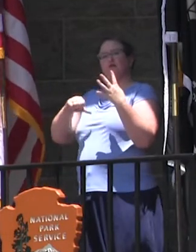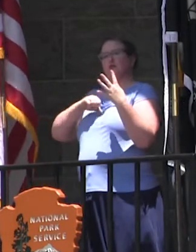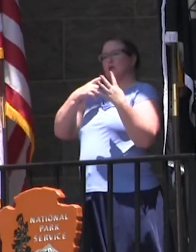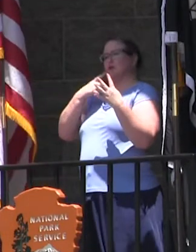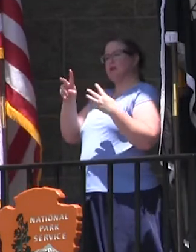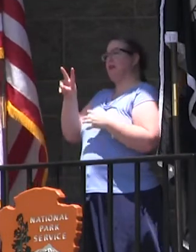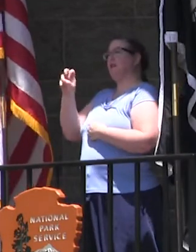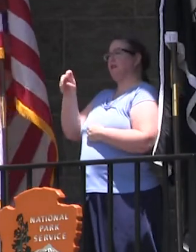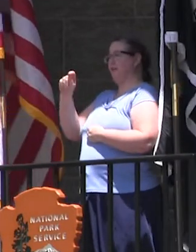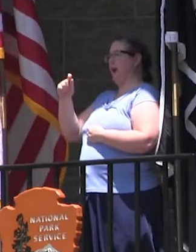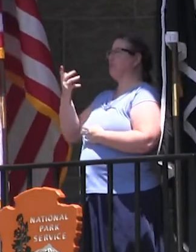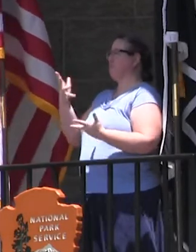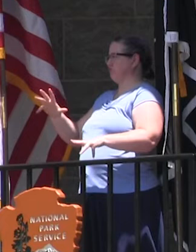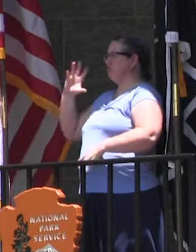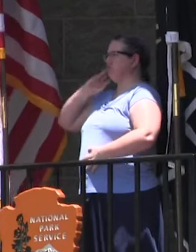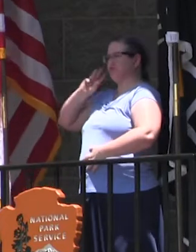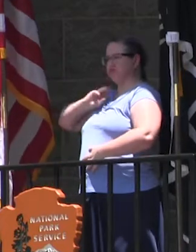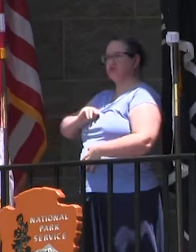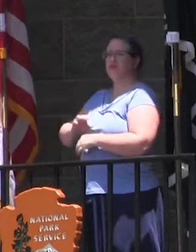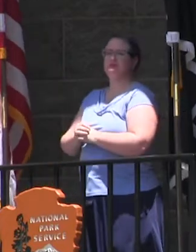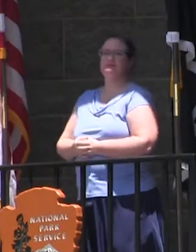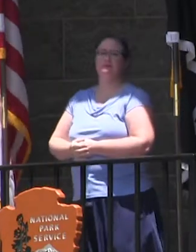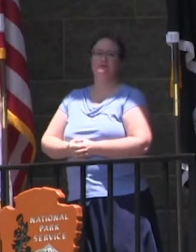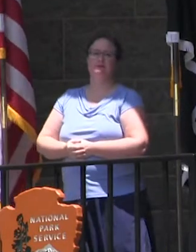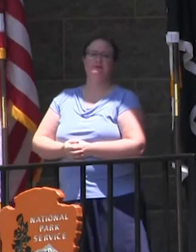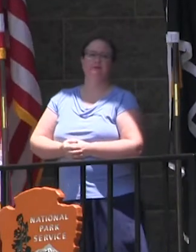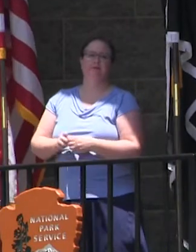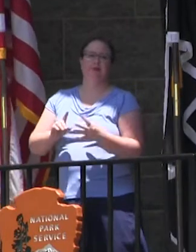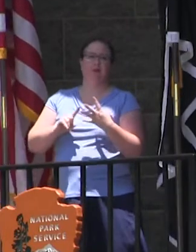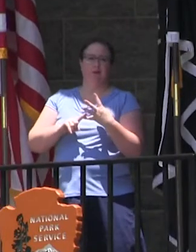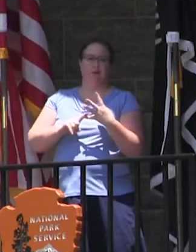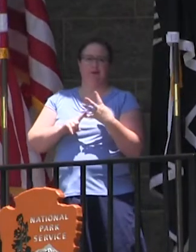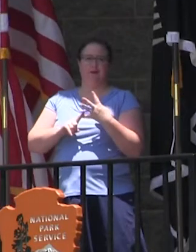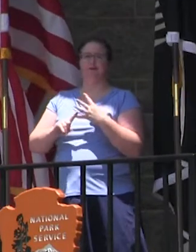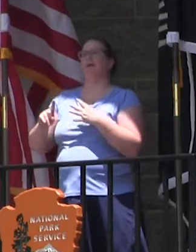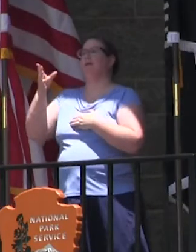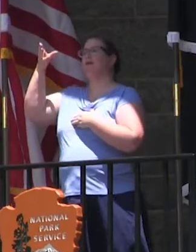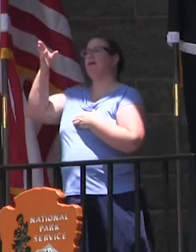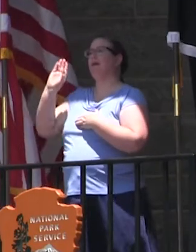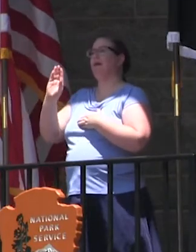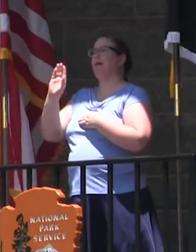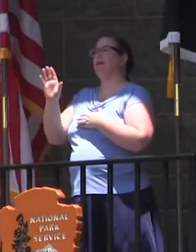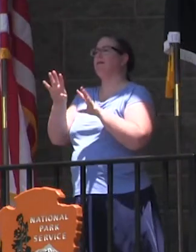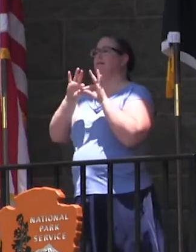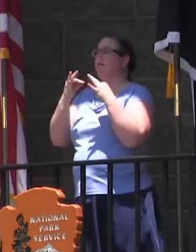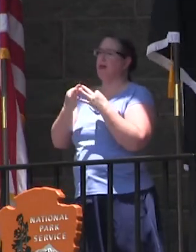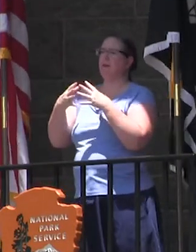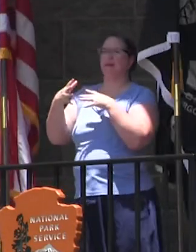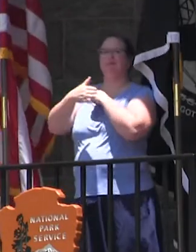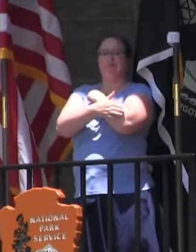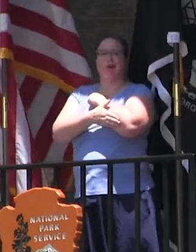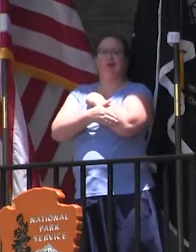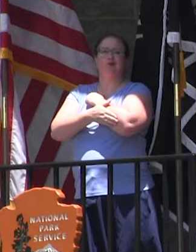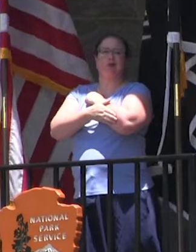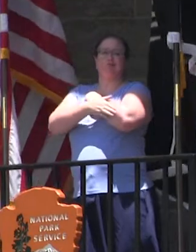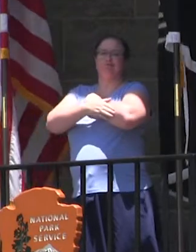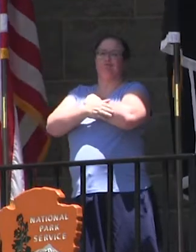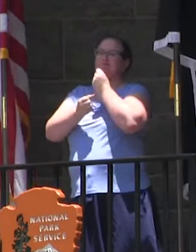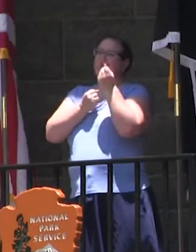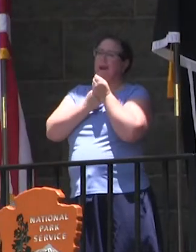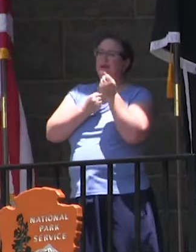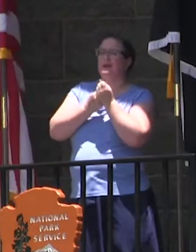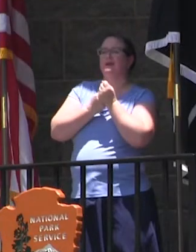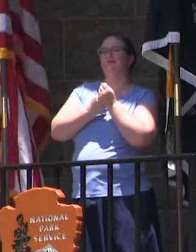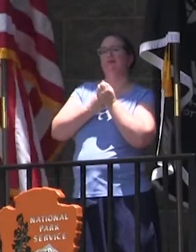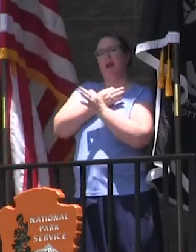as veterans. They do it for American core values of God and country, family, patriotism, and our freedom